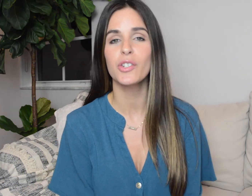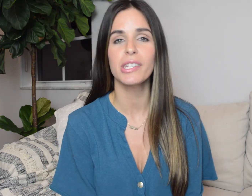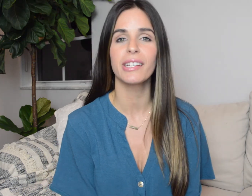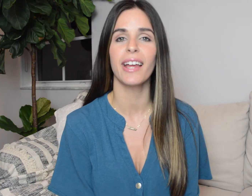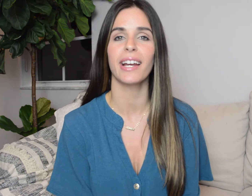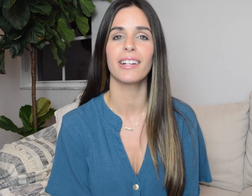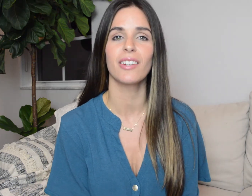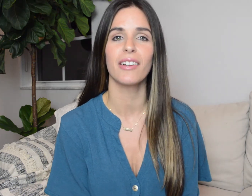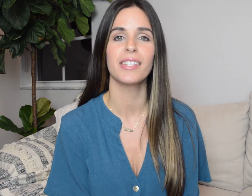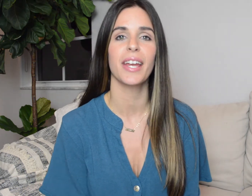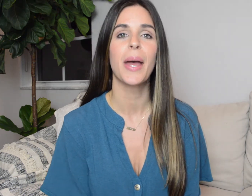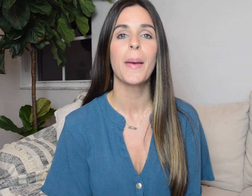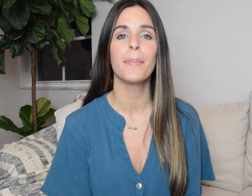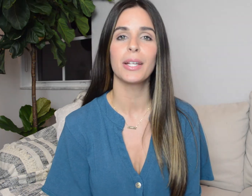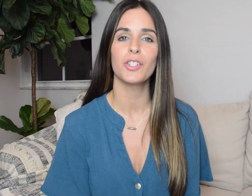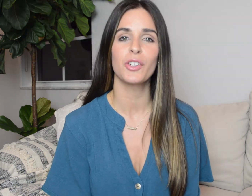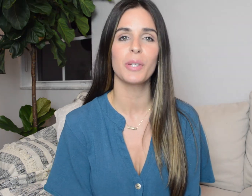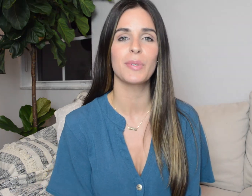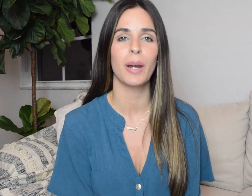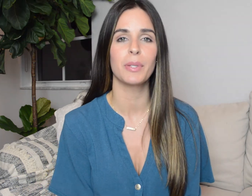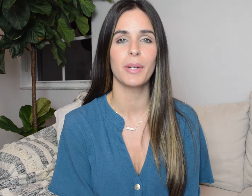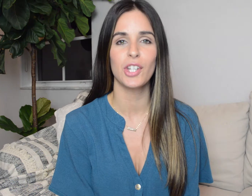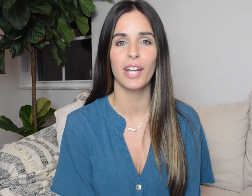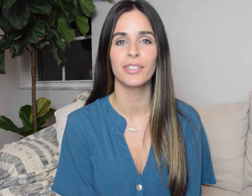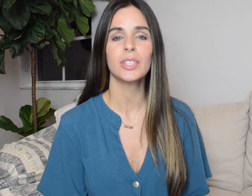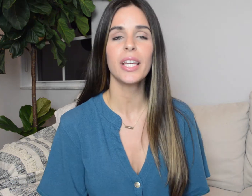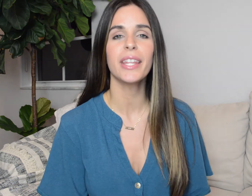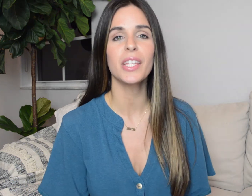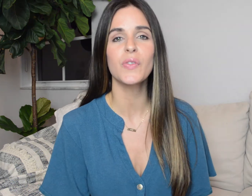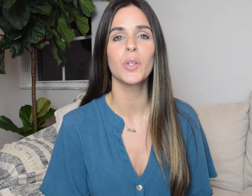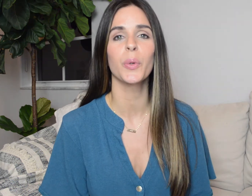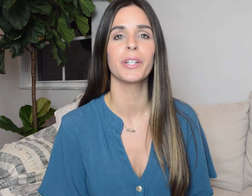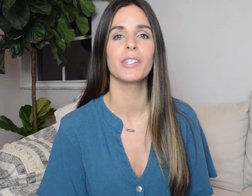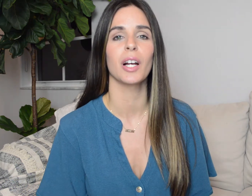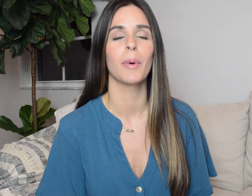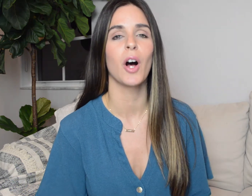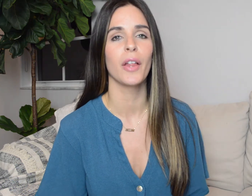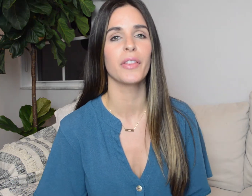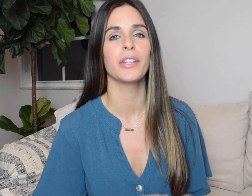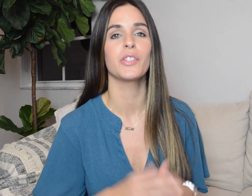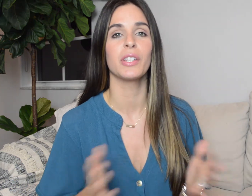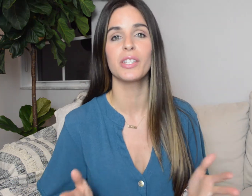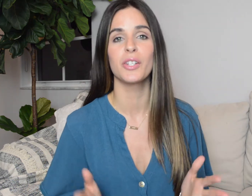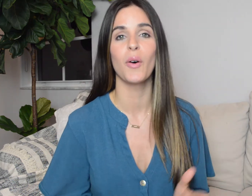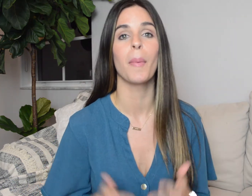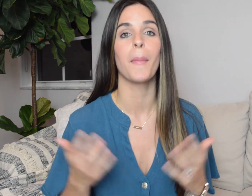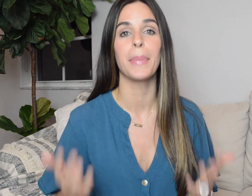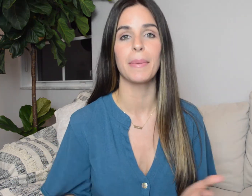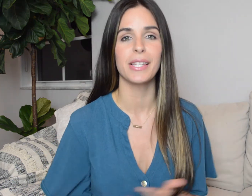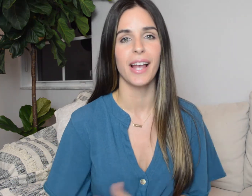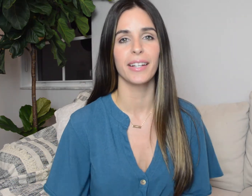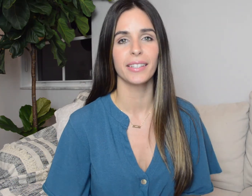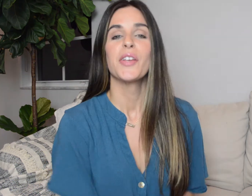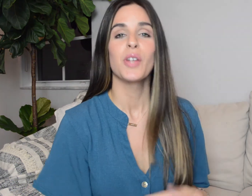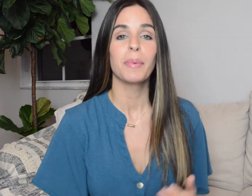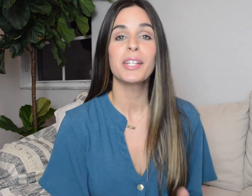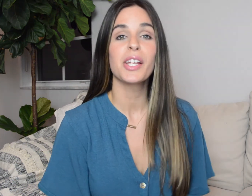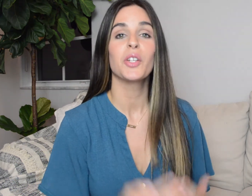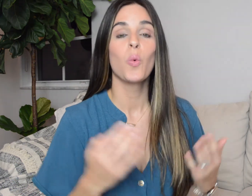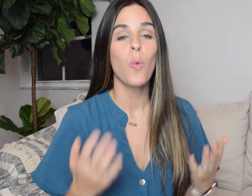interested in that kind of content, make sure you subscribe to my channel. In this video we're going to talk about all the things you need to know about baby signing. So I'm going to tell you why